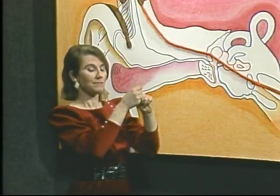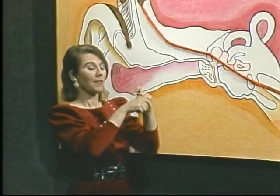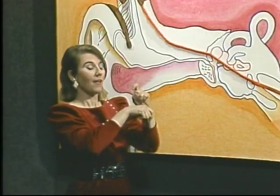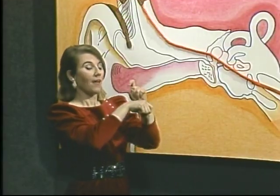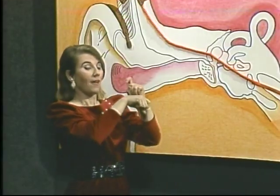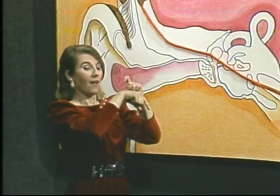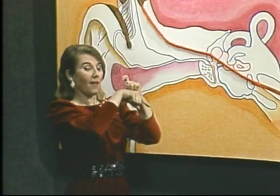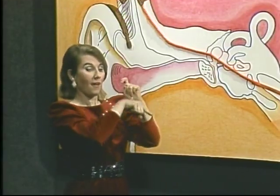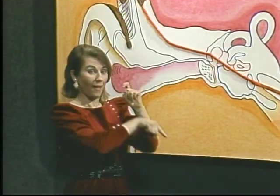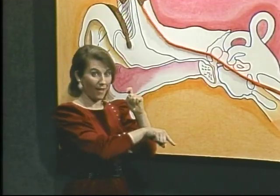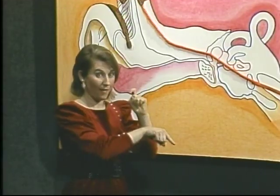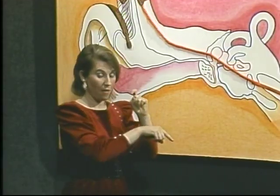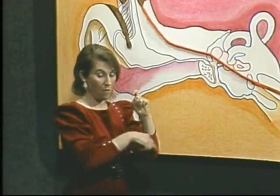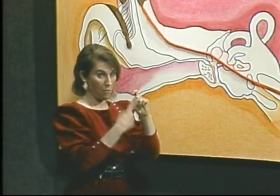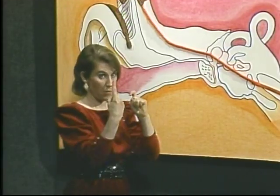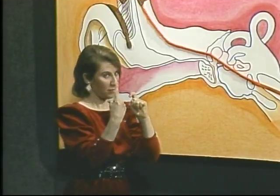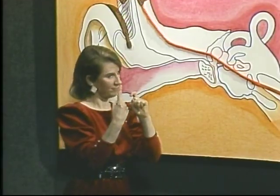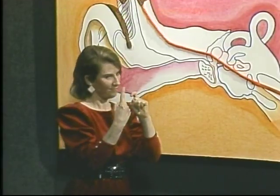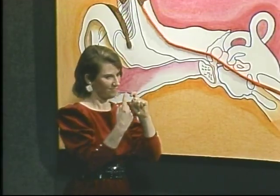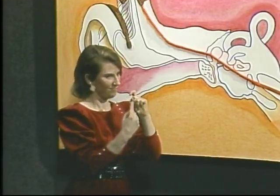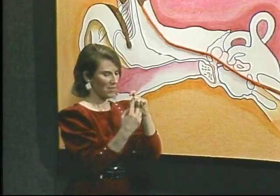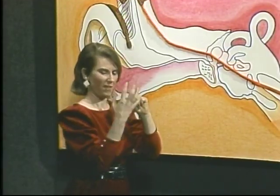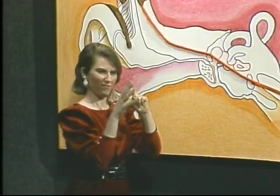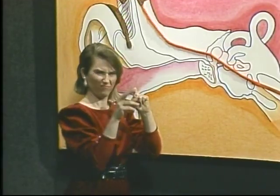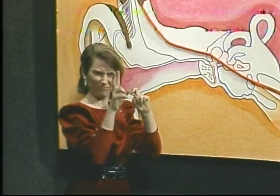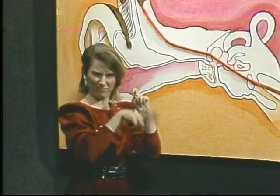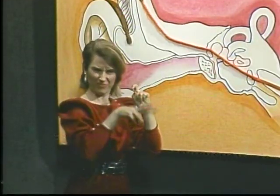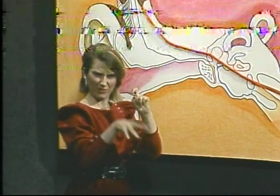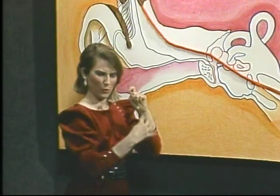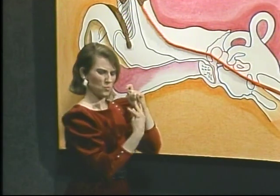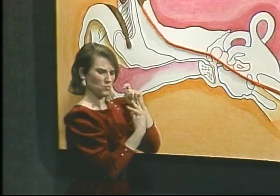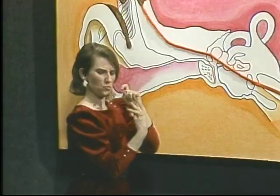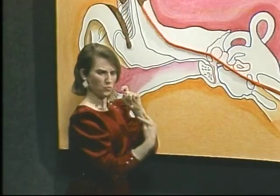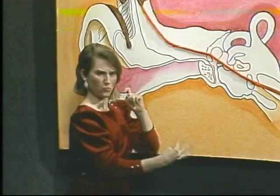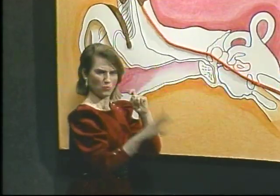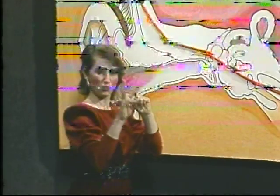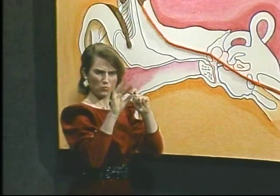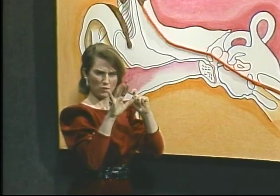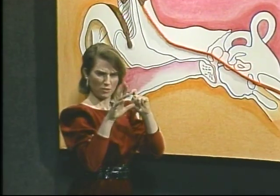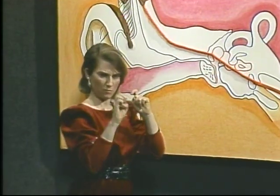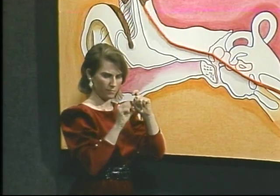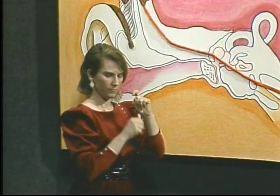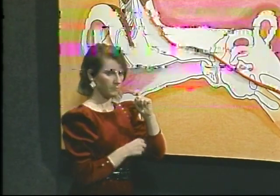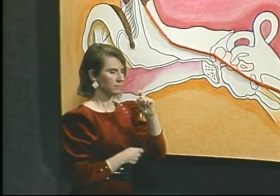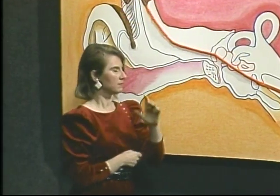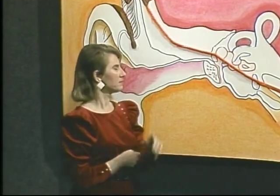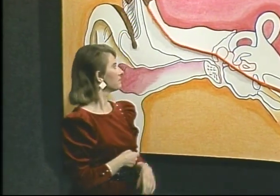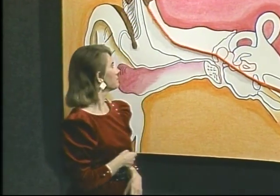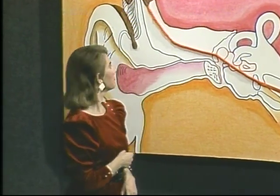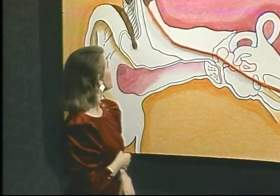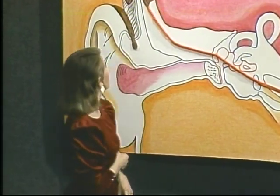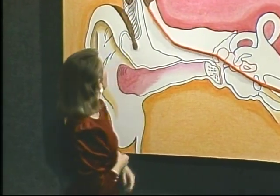The signal is sent to the receiver and then through the 22 electrodes.